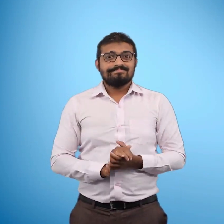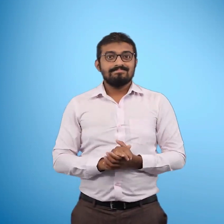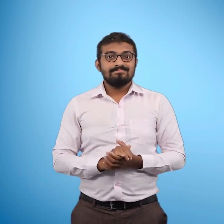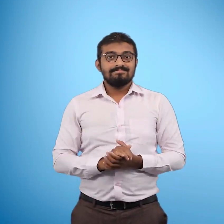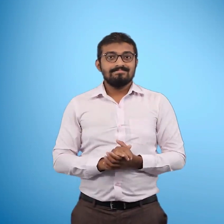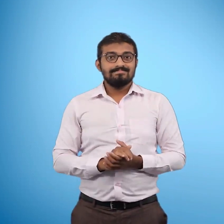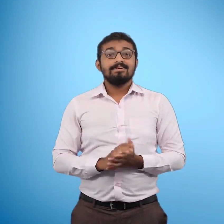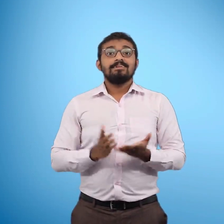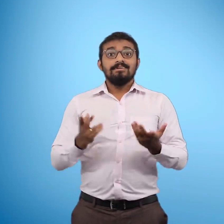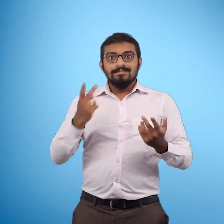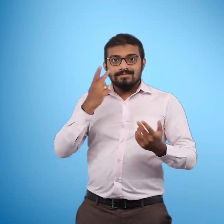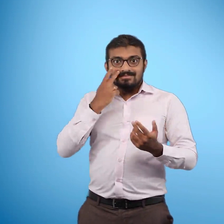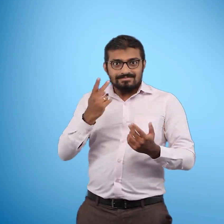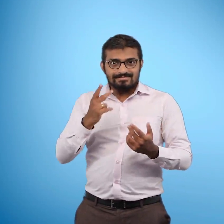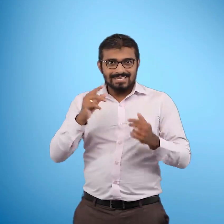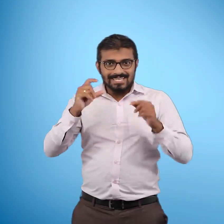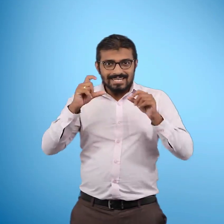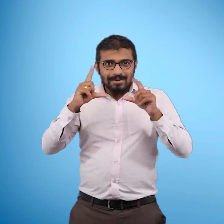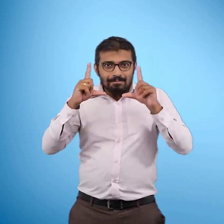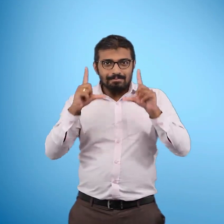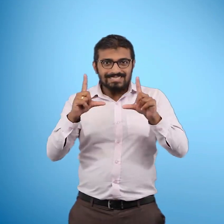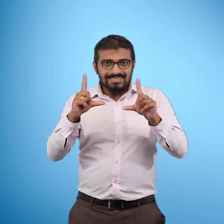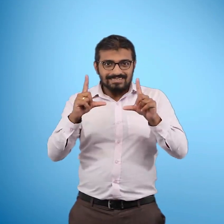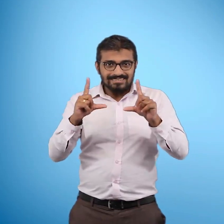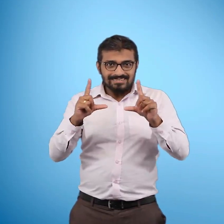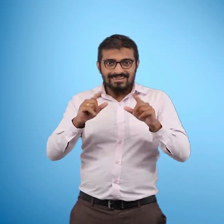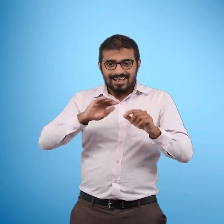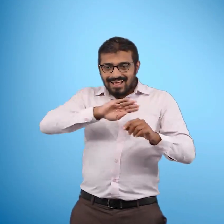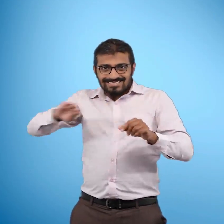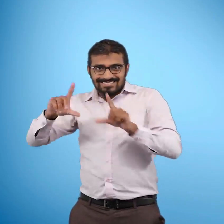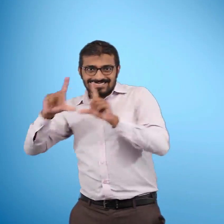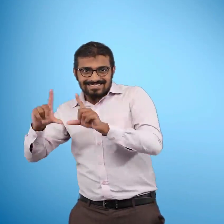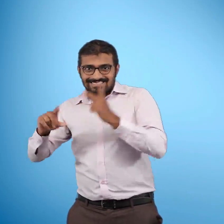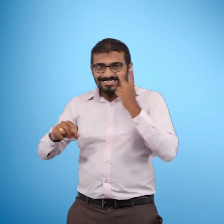On the bottom left corner of the page, we have a picture of a woman asking,